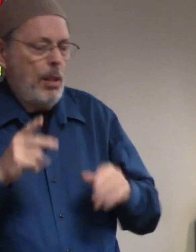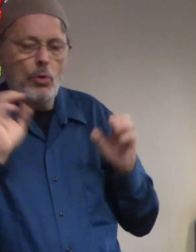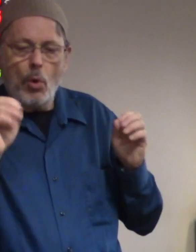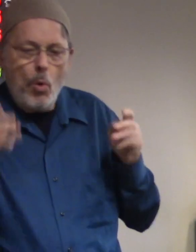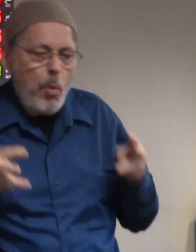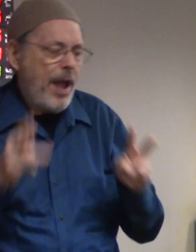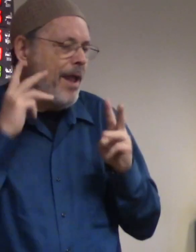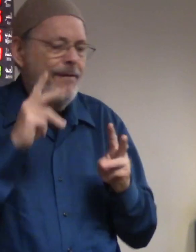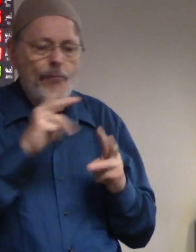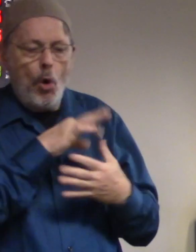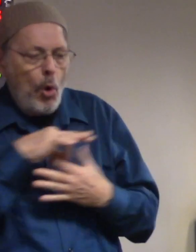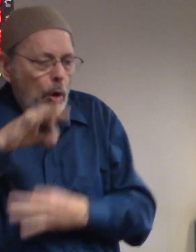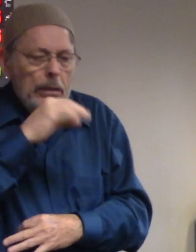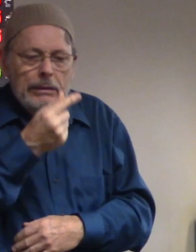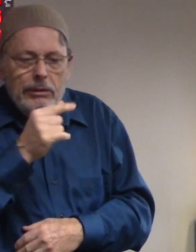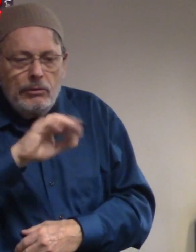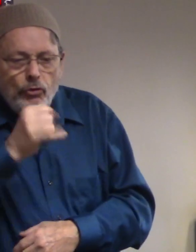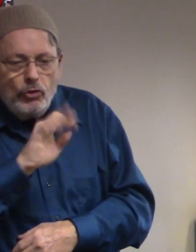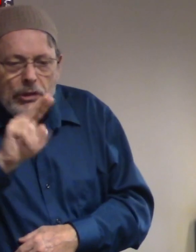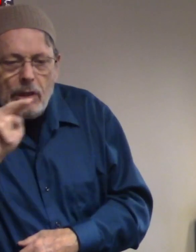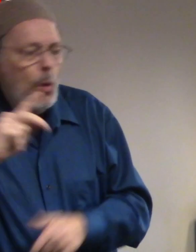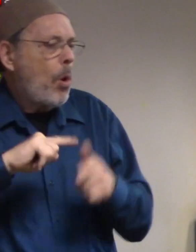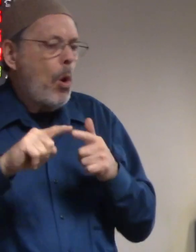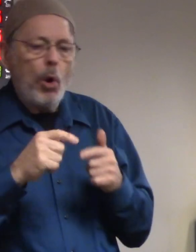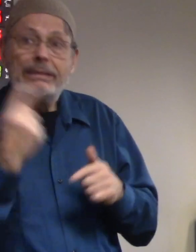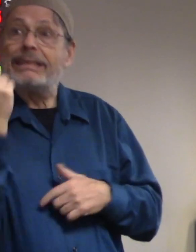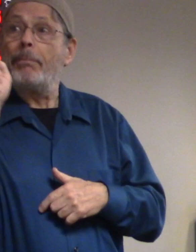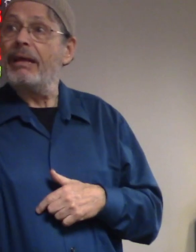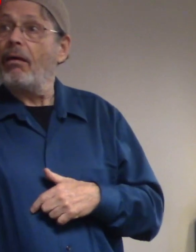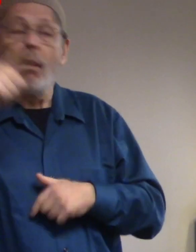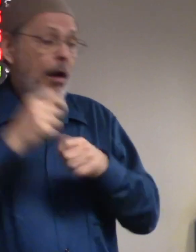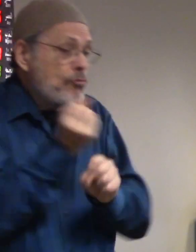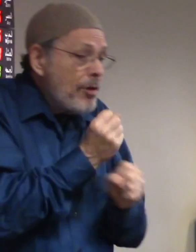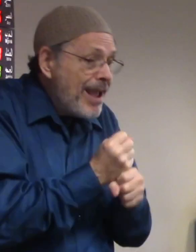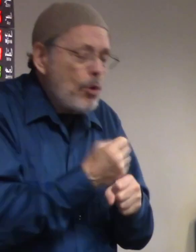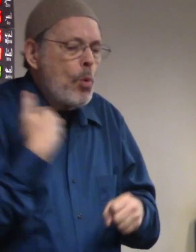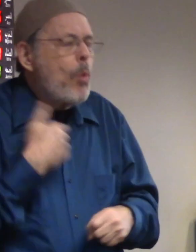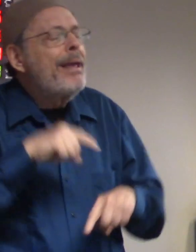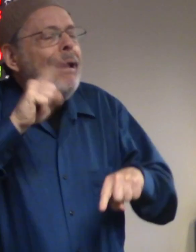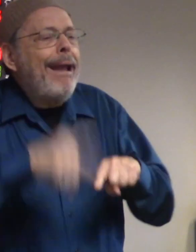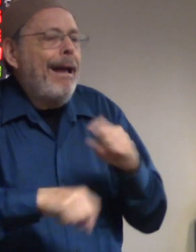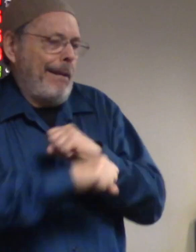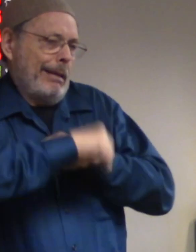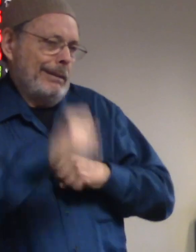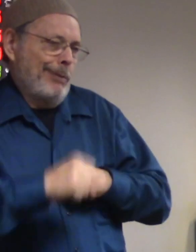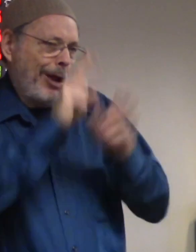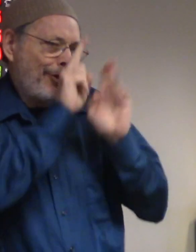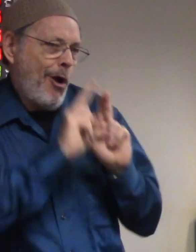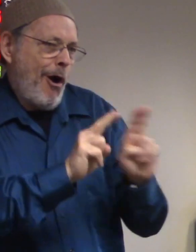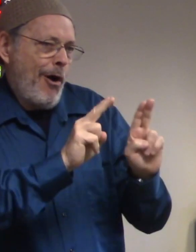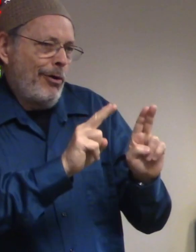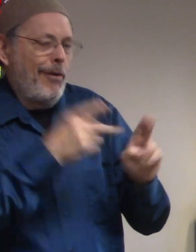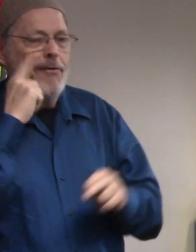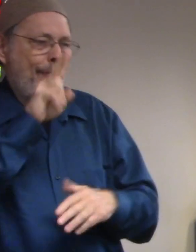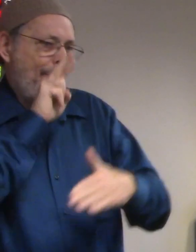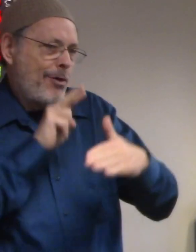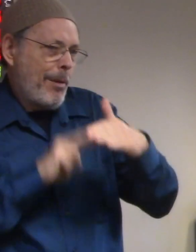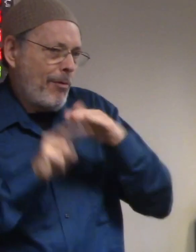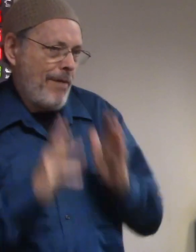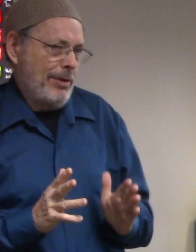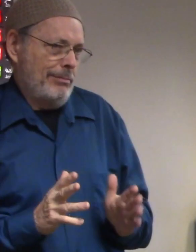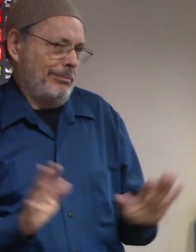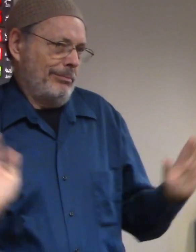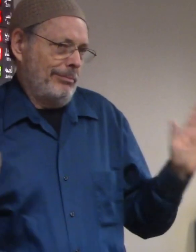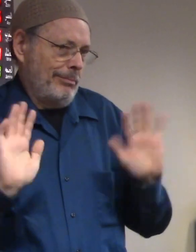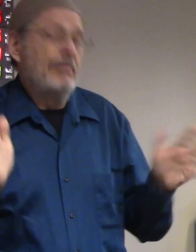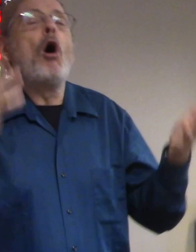jinn, there is no way for the creation to actually exaggerate the honor and for the Prophet sallallahu alaihi wasallam.